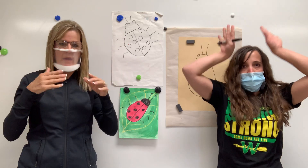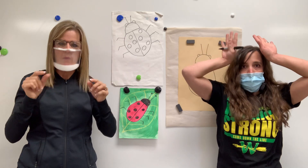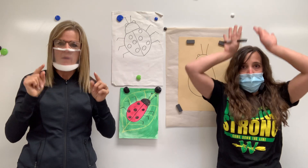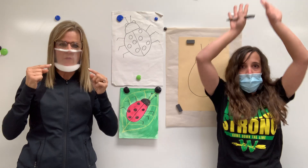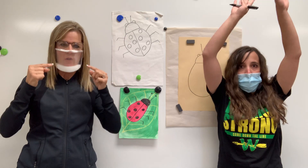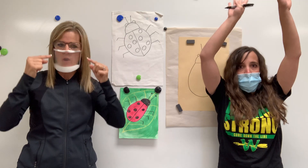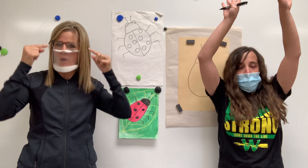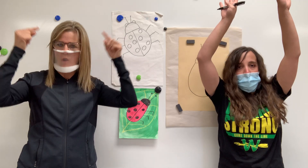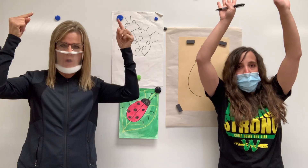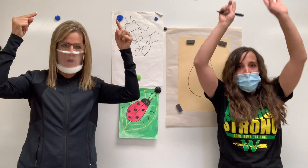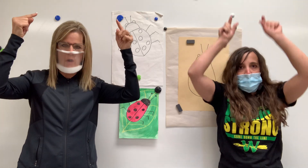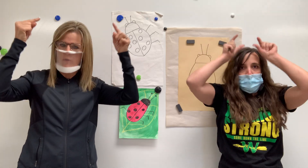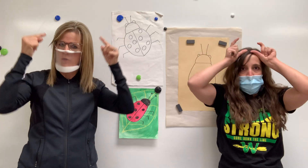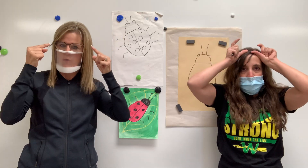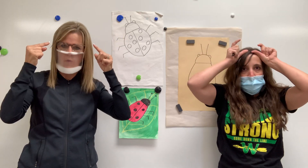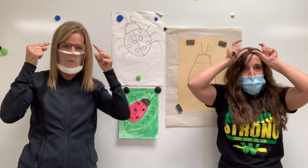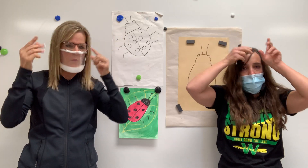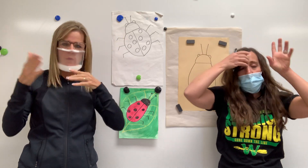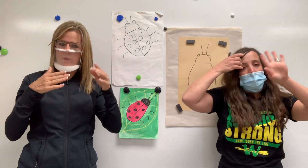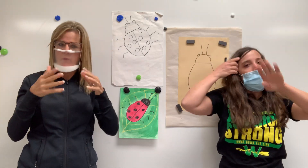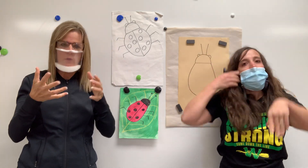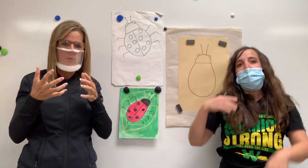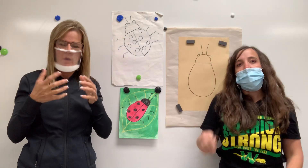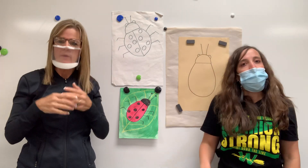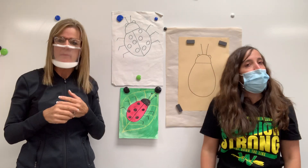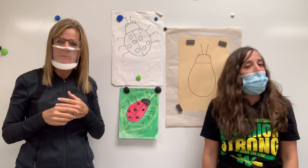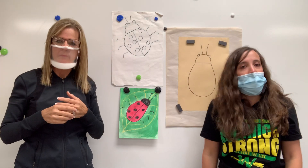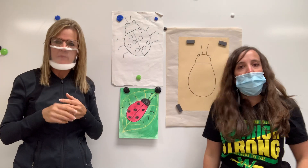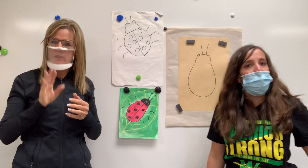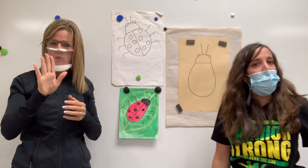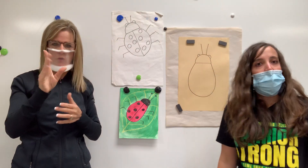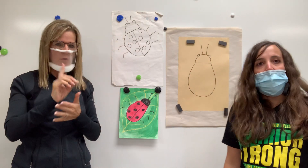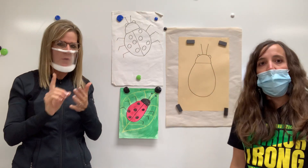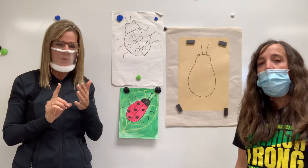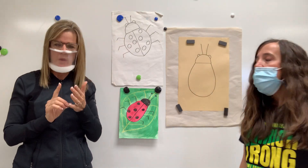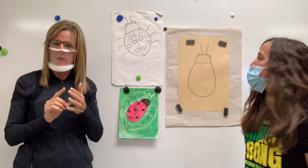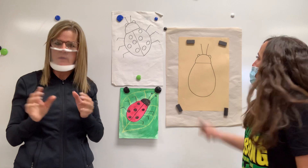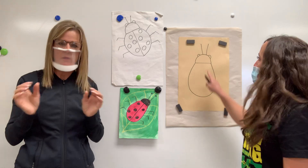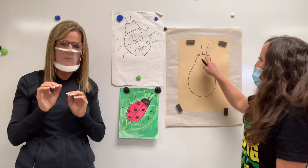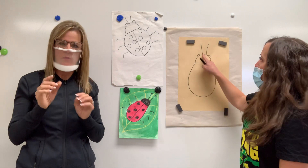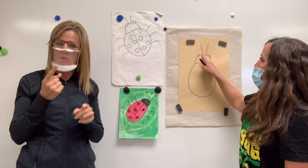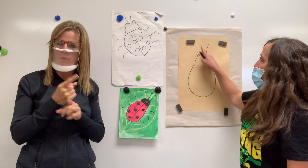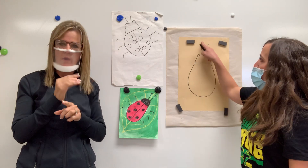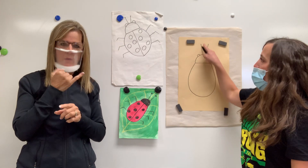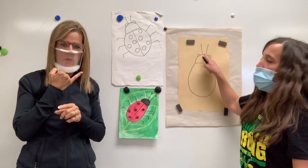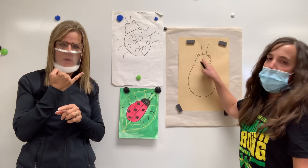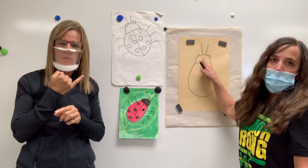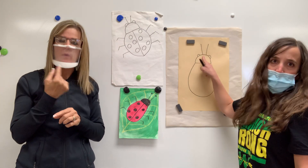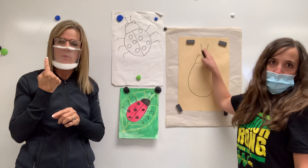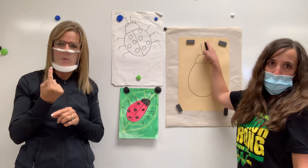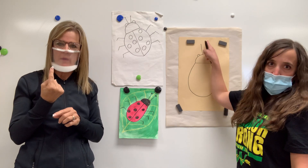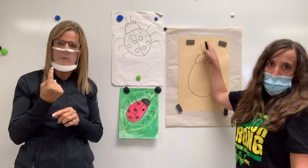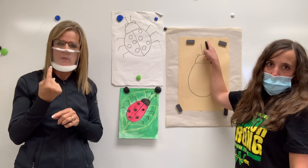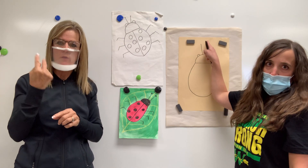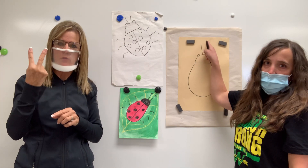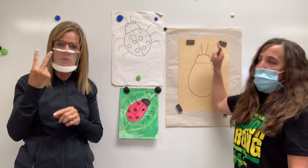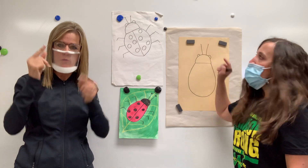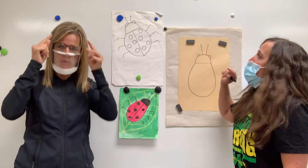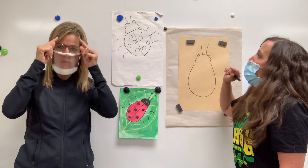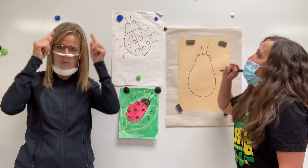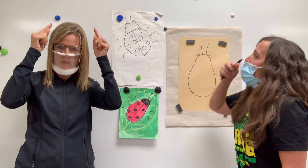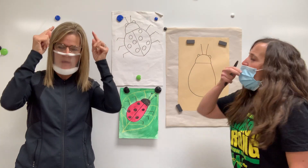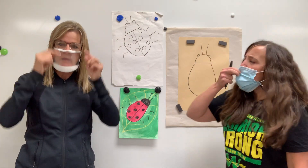to be. Maybe they're very, very long, maybe they're shorter. This is your drawing, there's no right or wrong, but we're gonna make 1, 2 straight